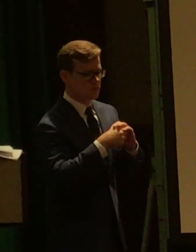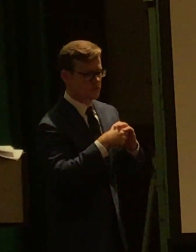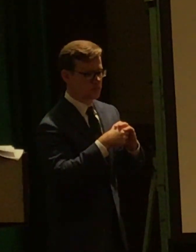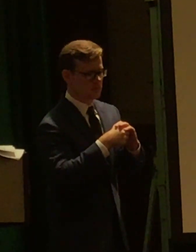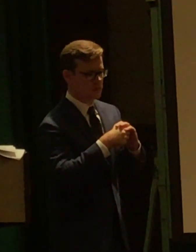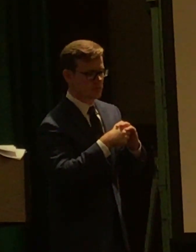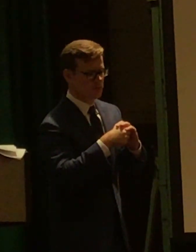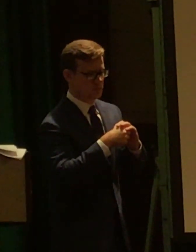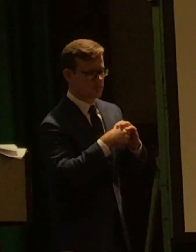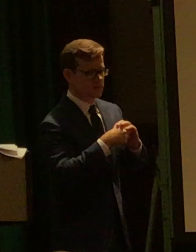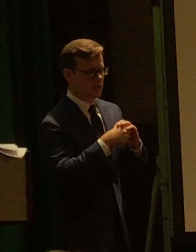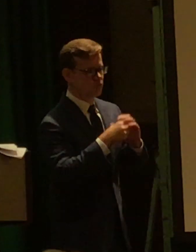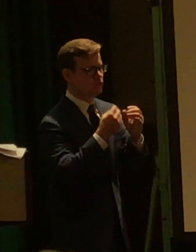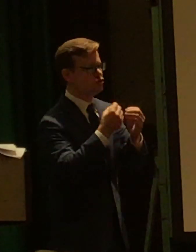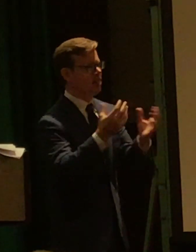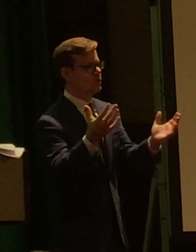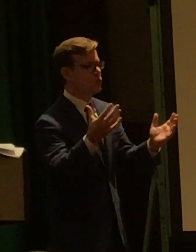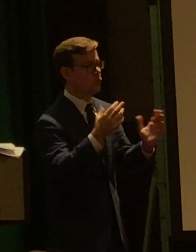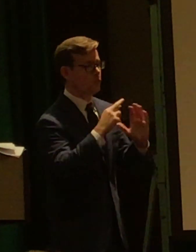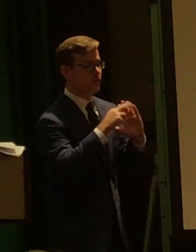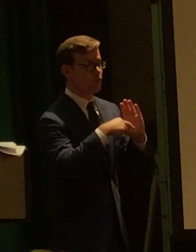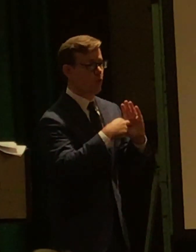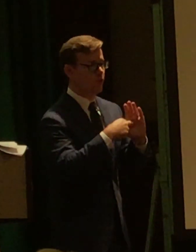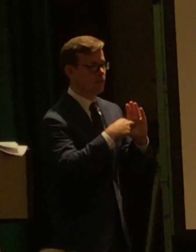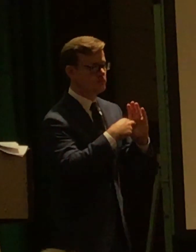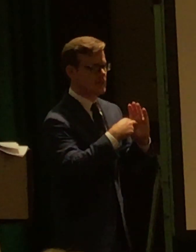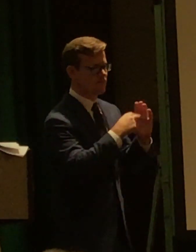the House Armed Services Committee.